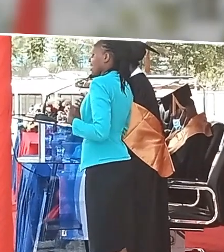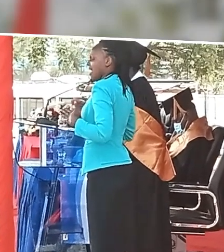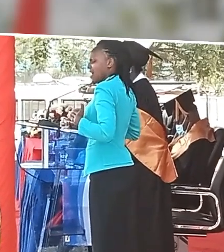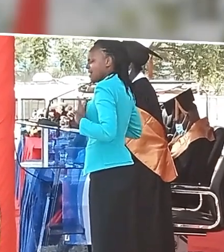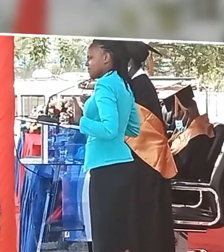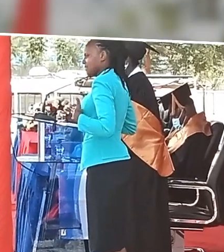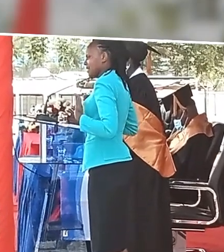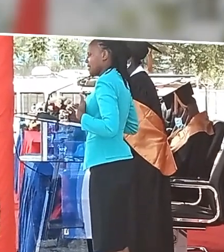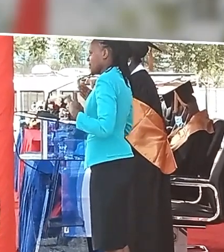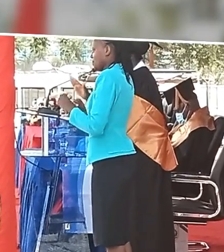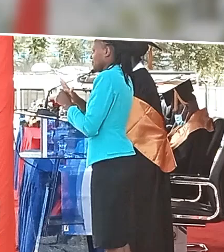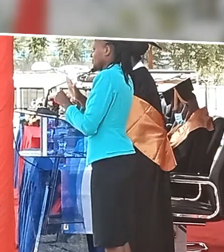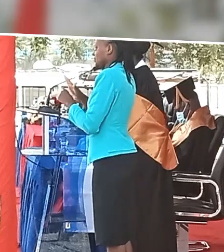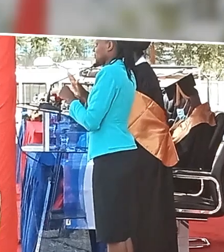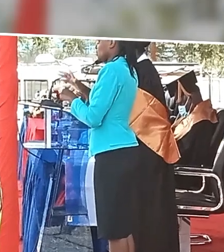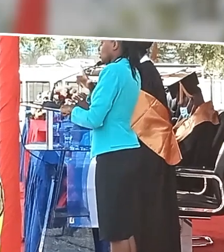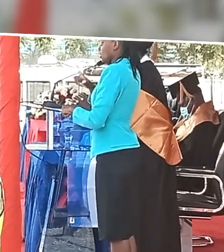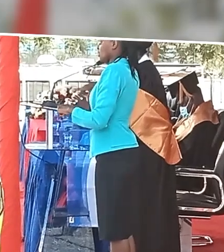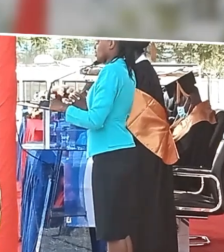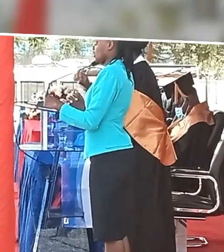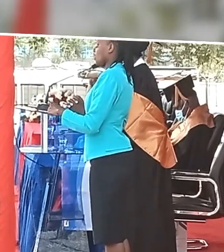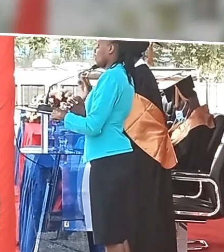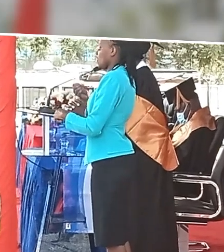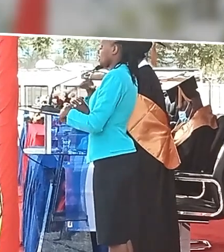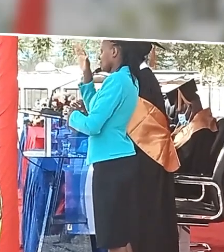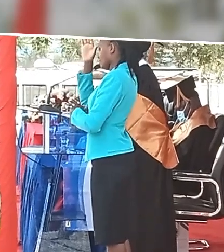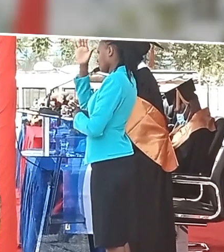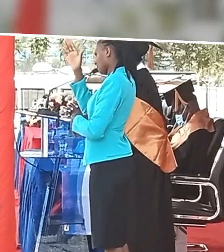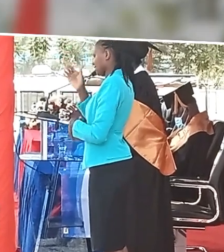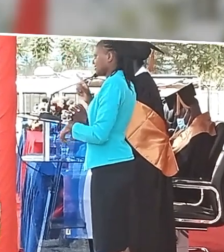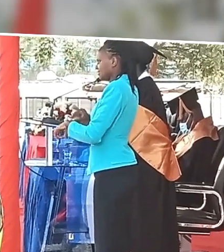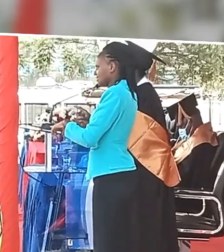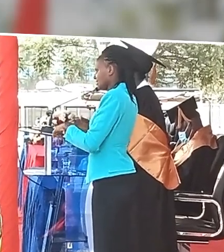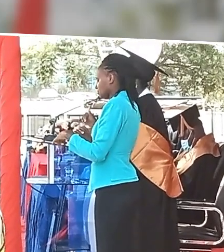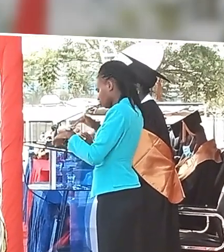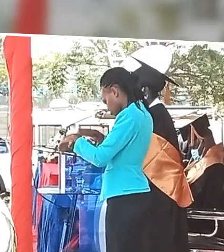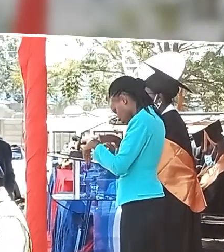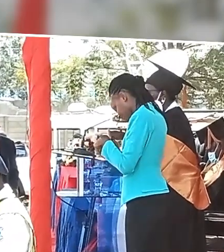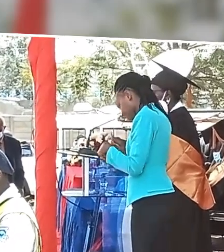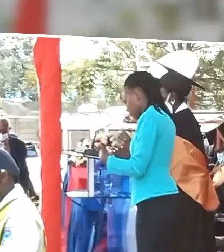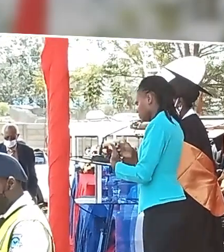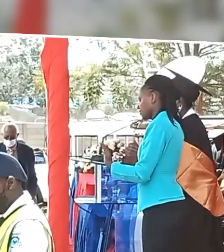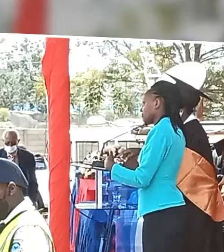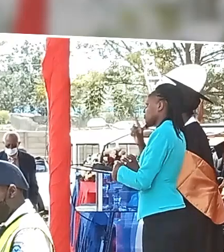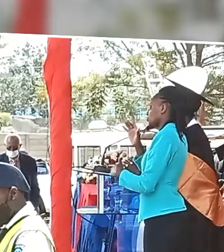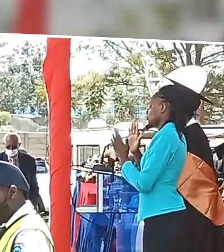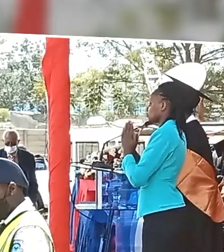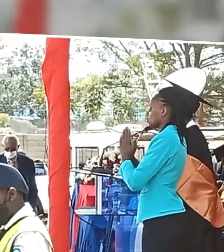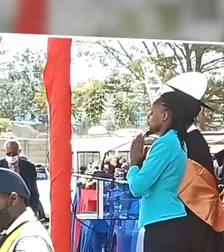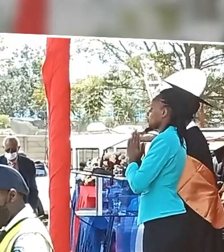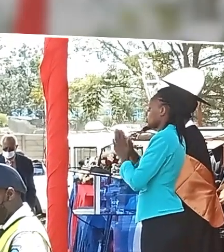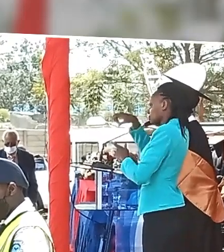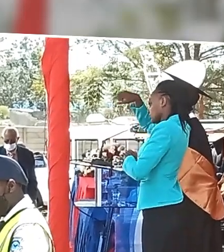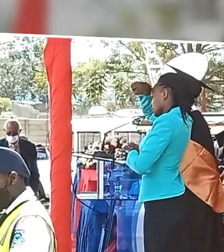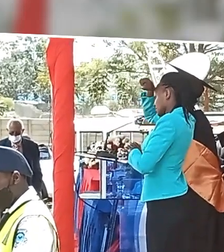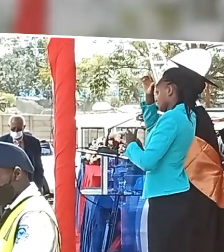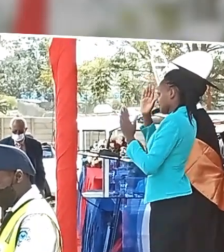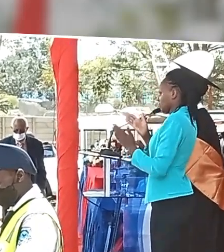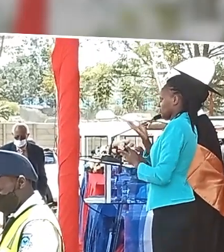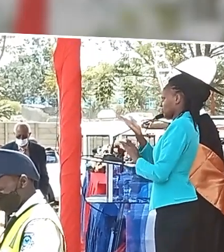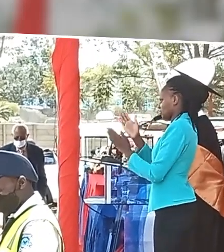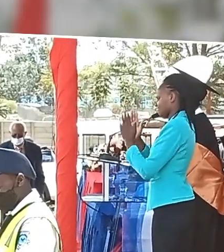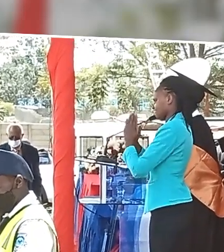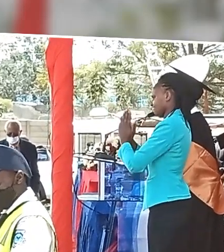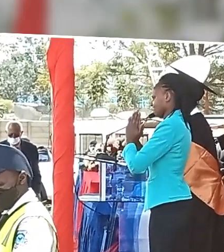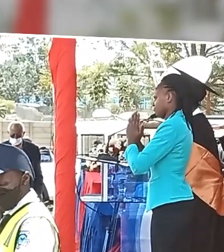gratitude, O God. And Lord, our Father, even as we bow down before you, we want to pray for these graduates this day.